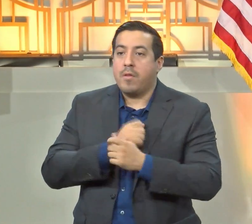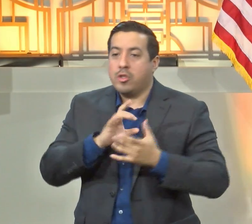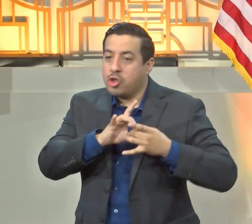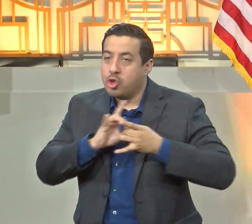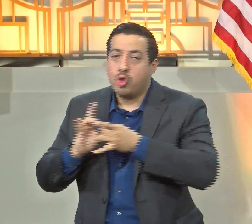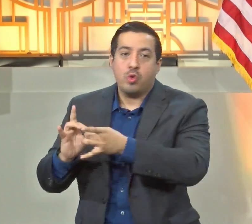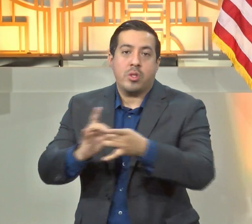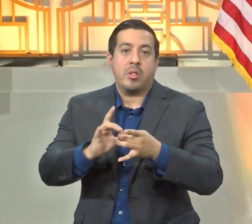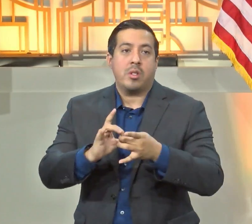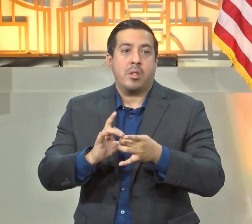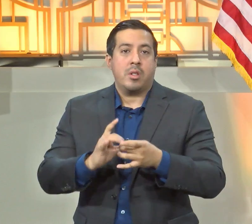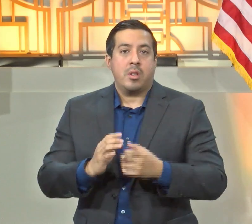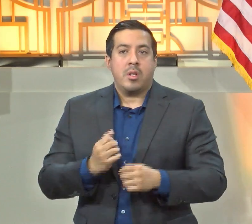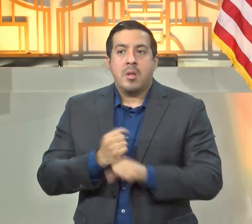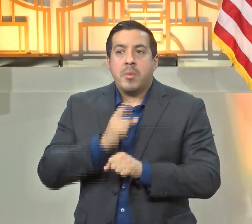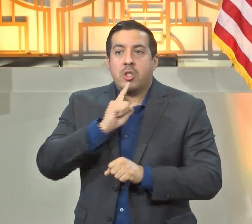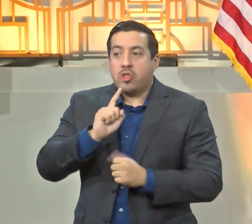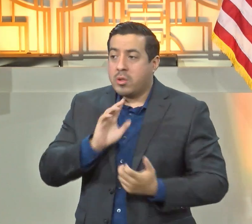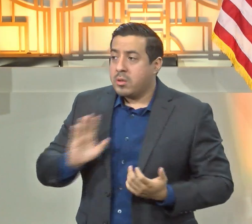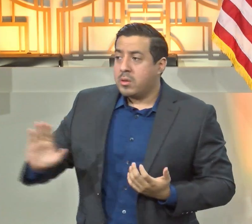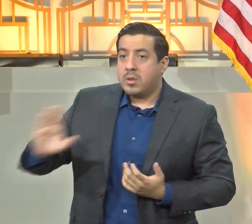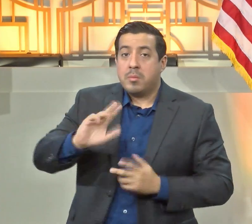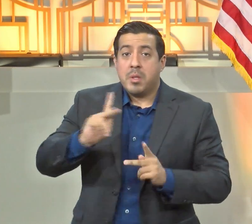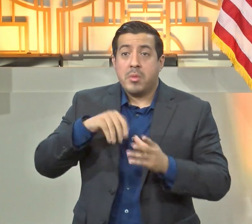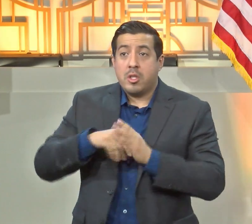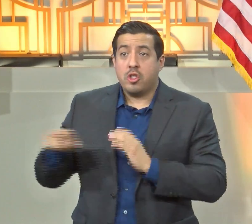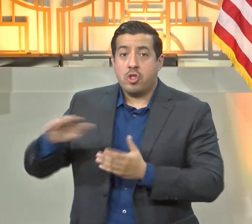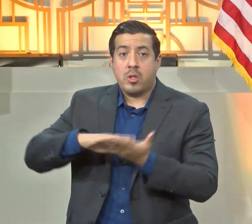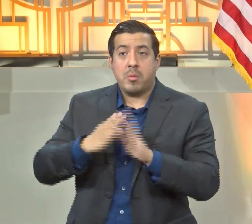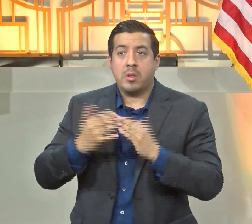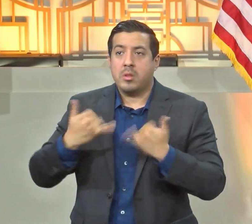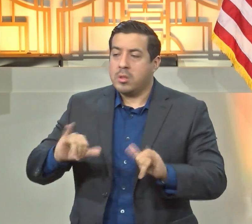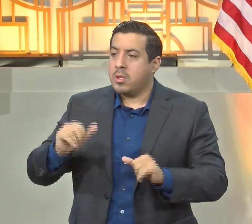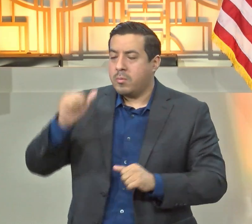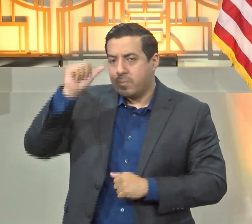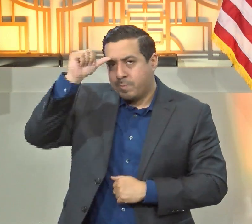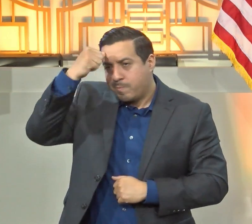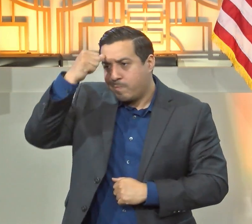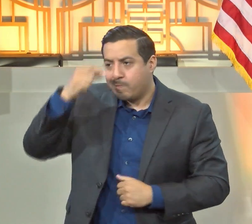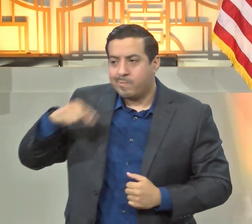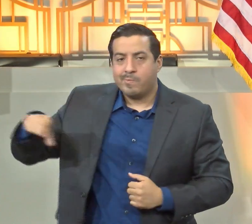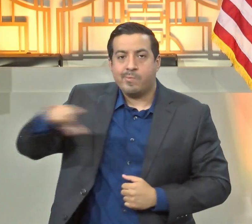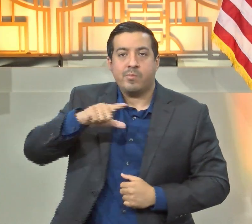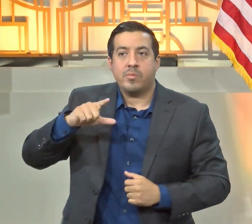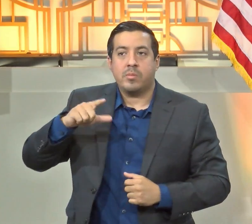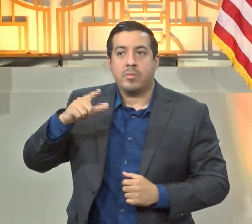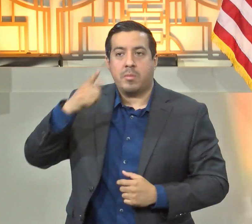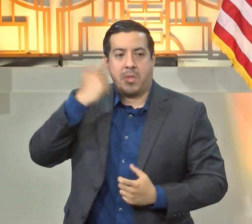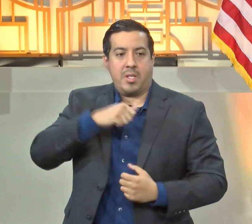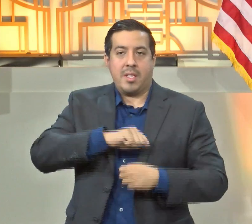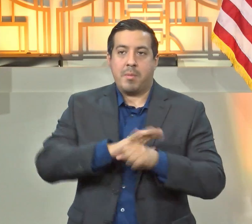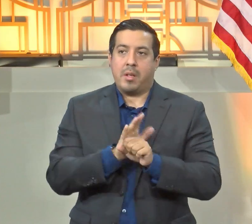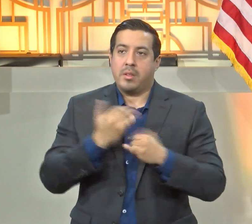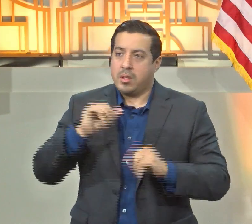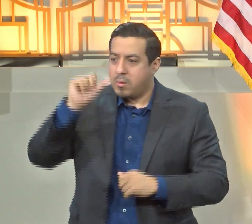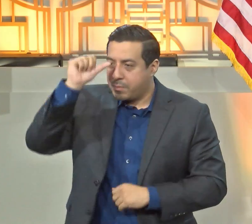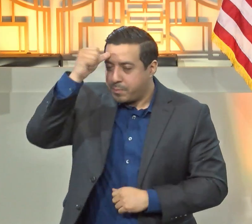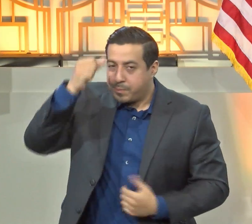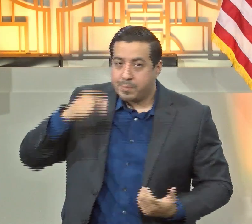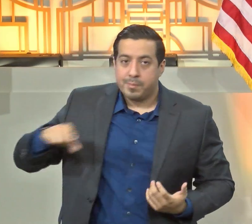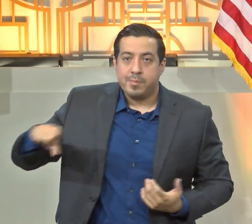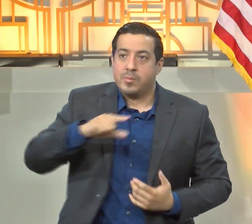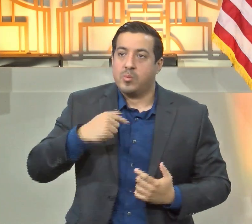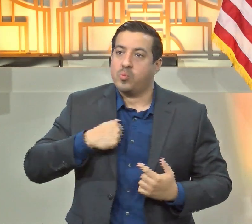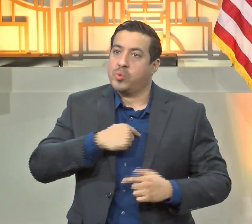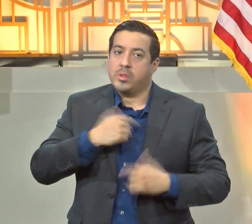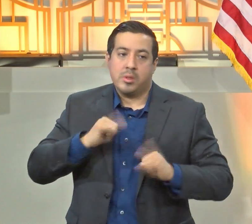unity, to make sure that these folks in the community is remembered for coming together in the face of this pandemic, for tackling it